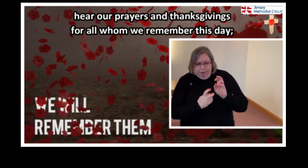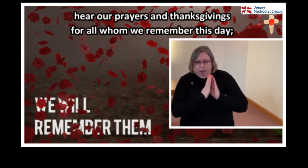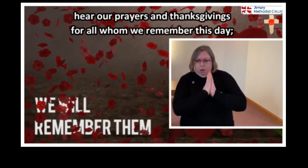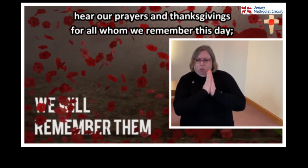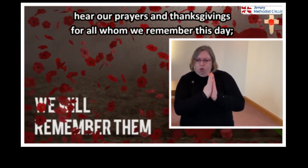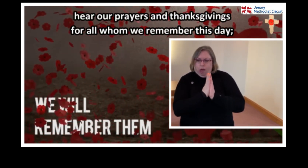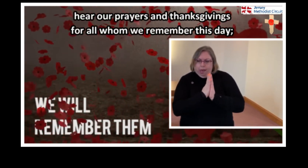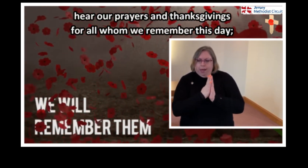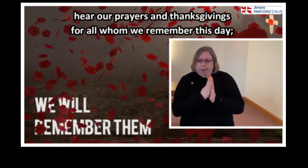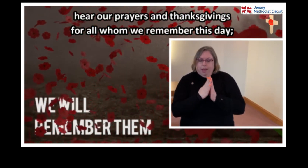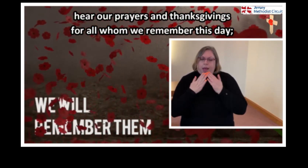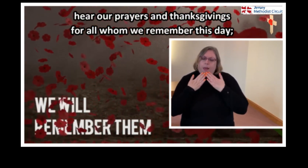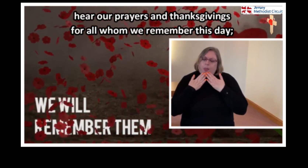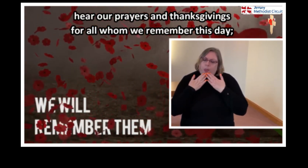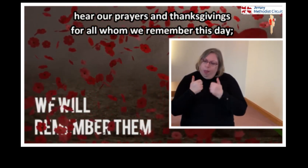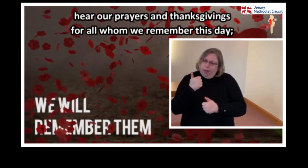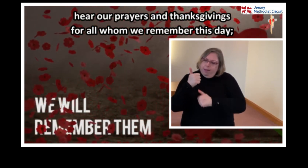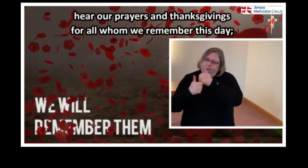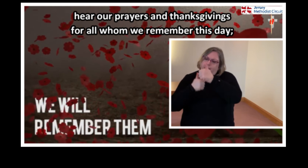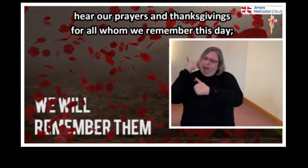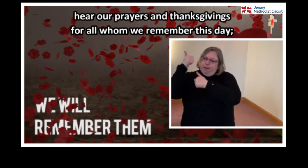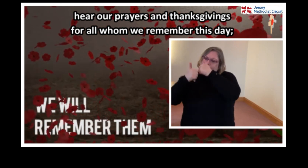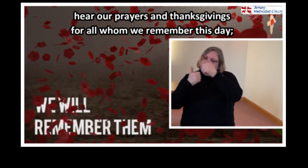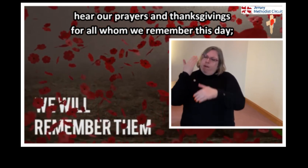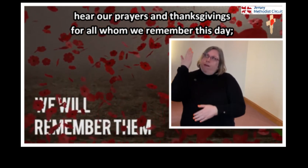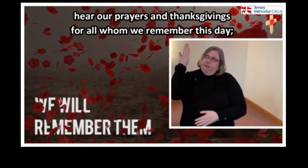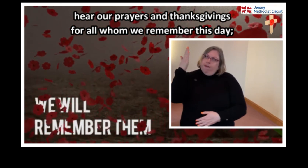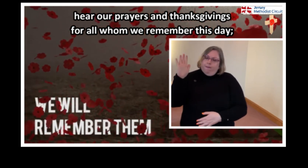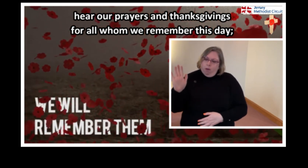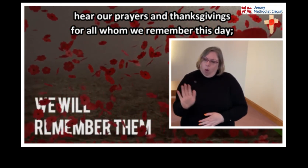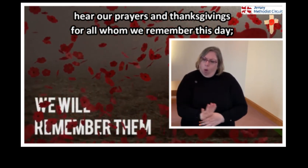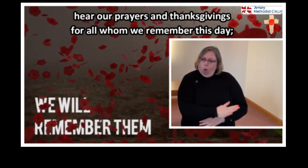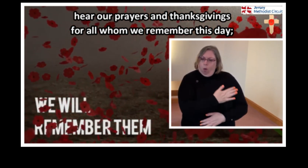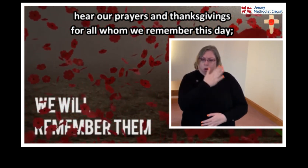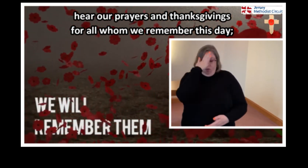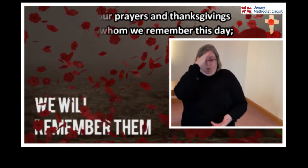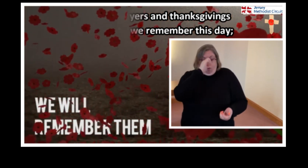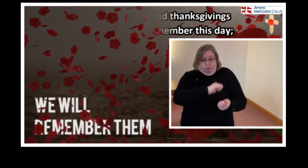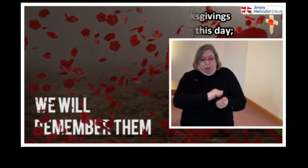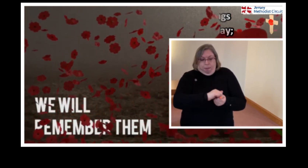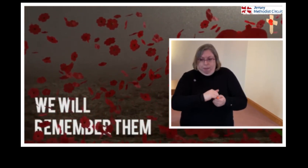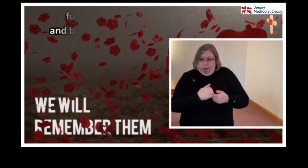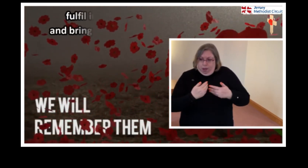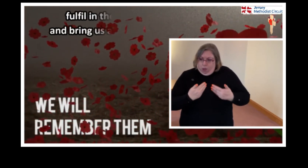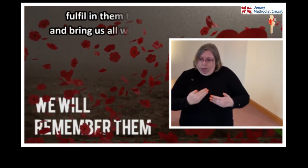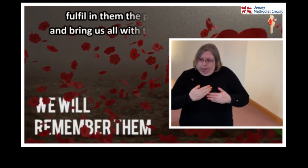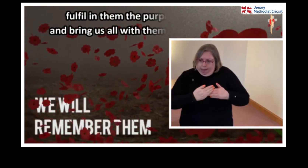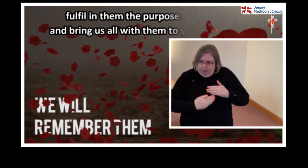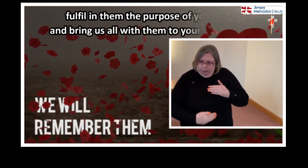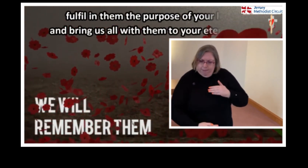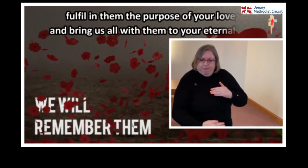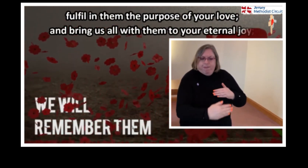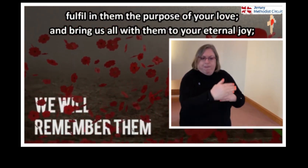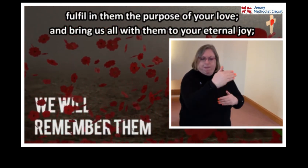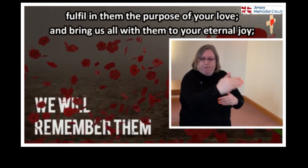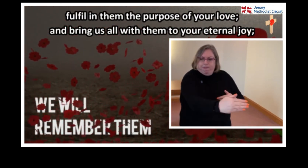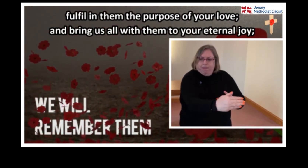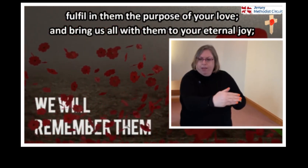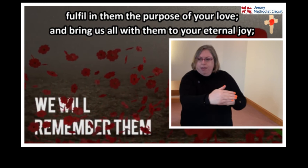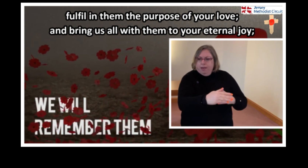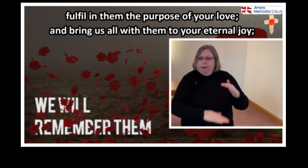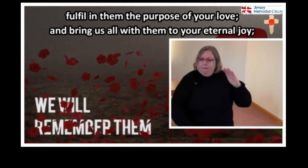hear our prayers and thanksgivings for all whom we remember this day. Fulfill in